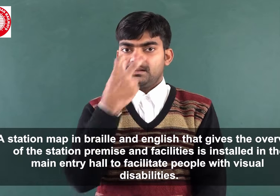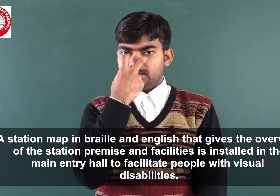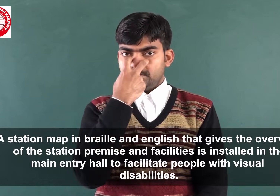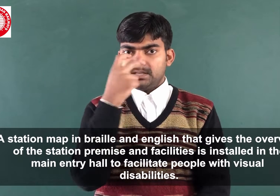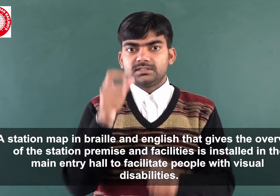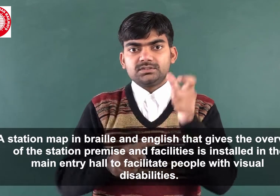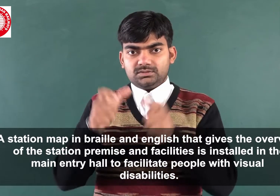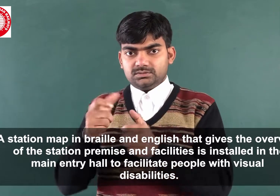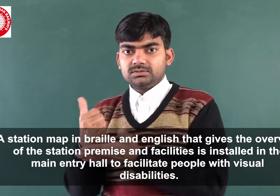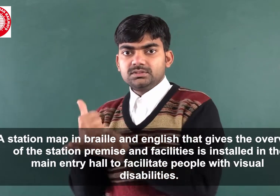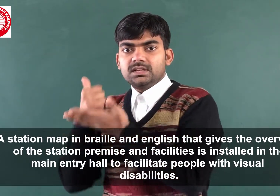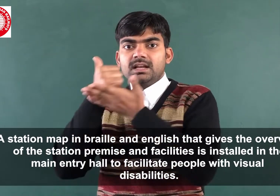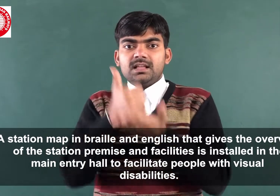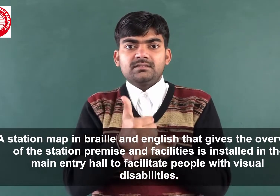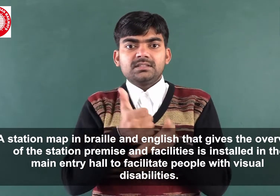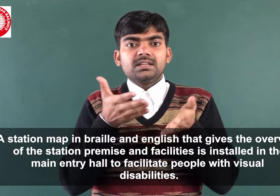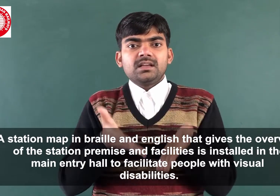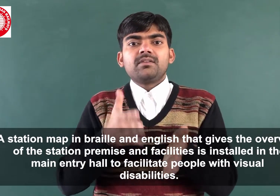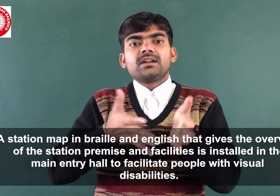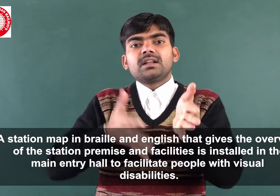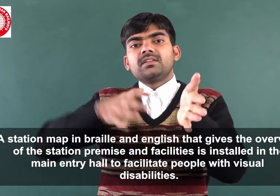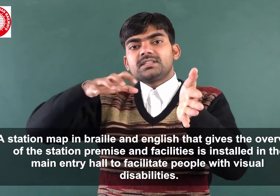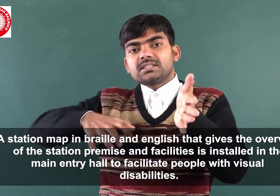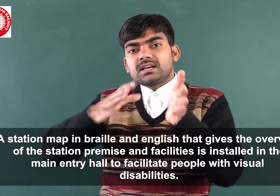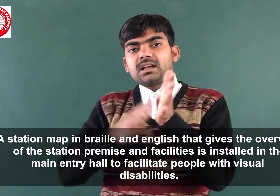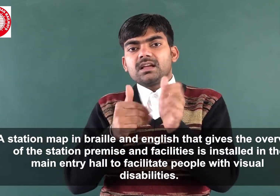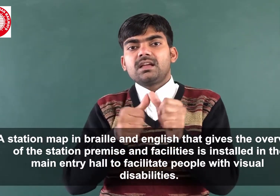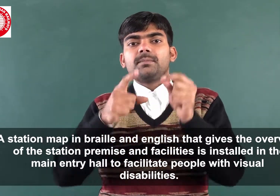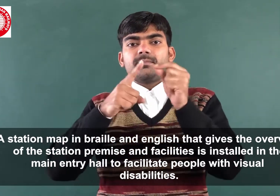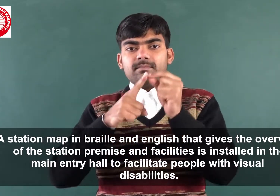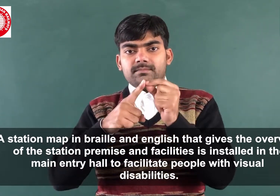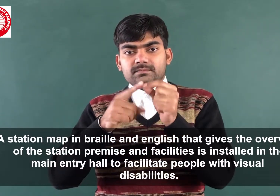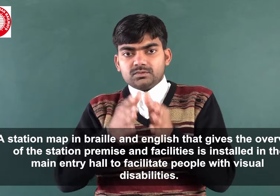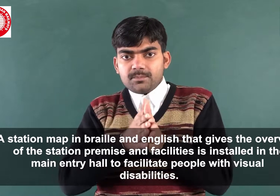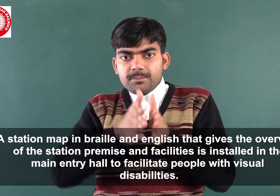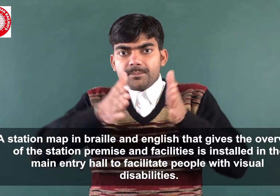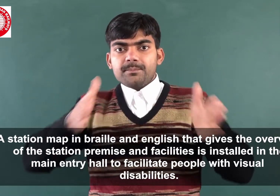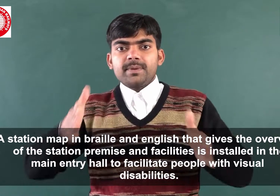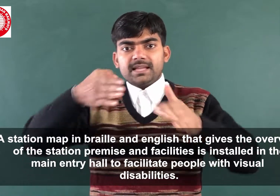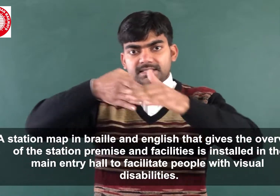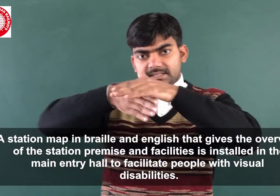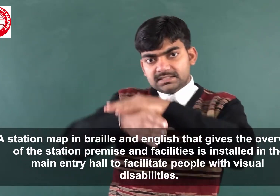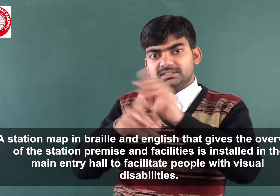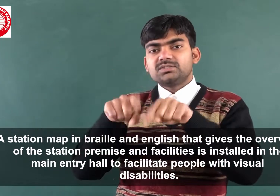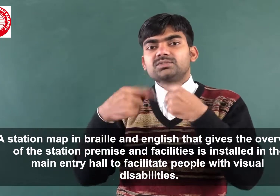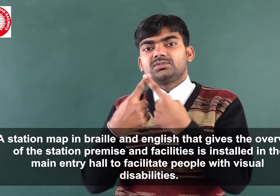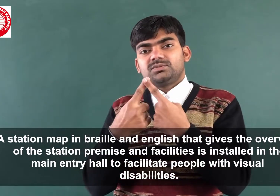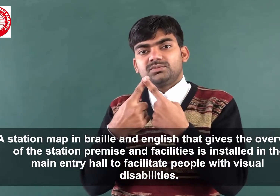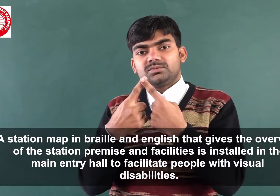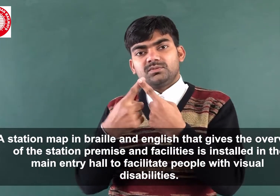A station map in Braille and English that gives the overview of the station premise and facilities